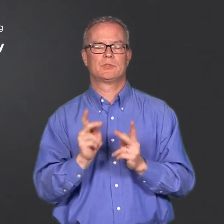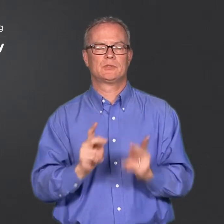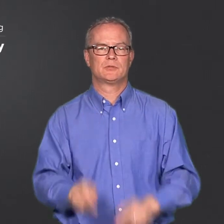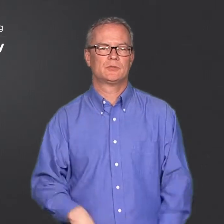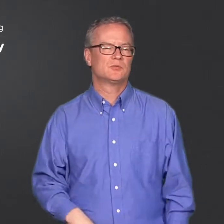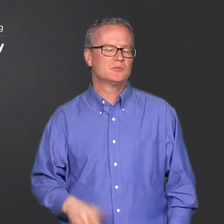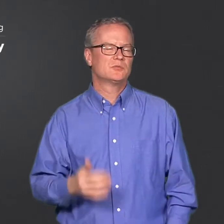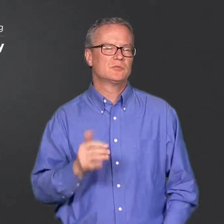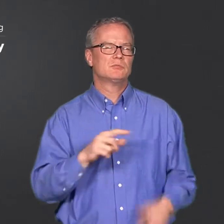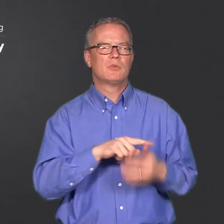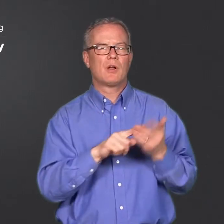of people.